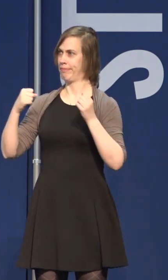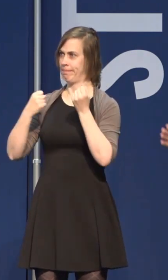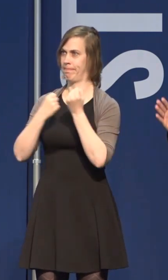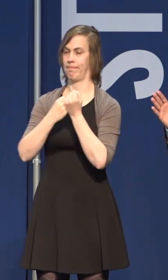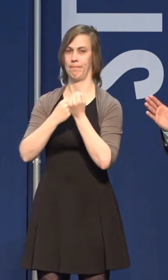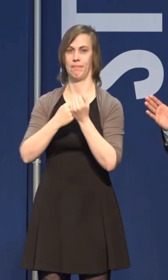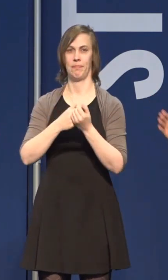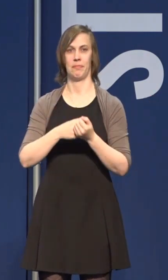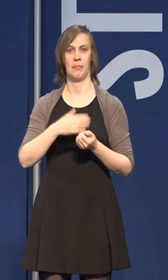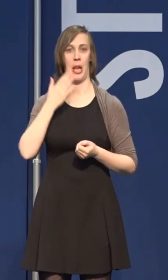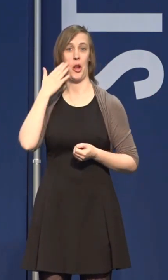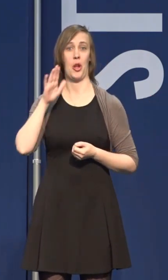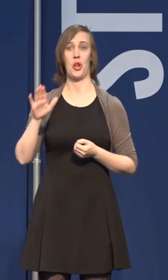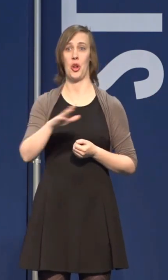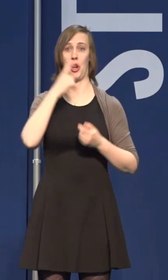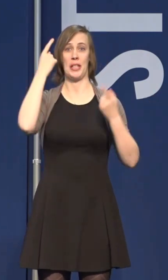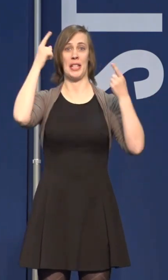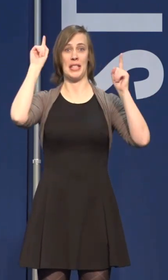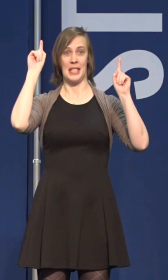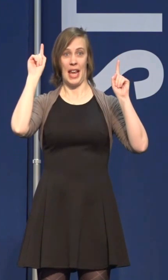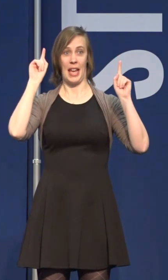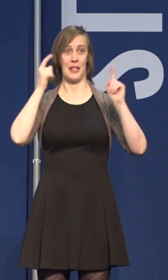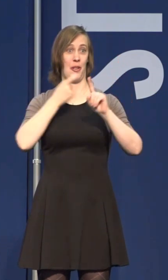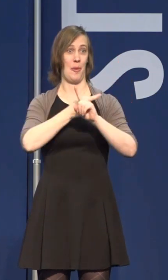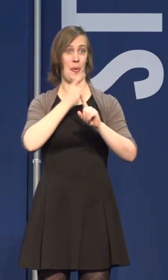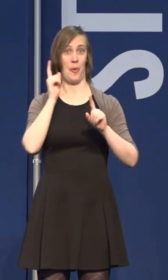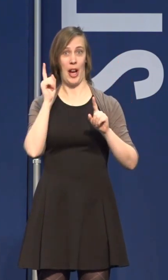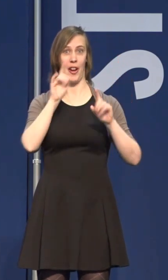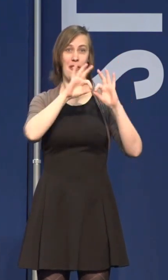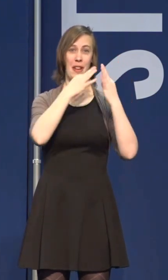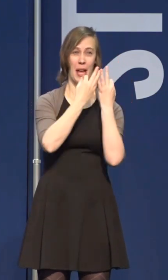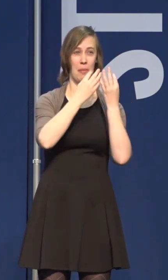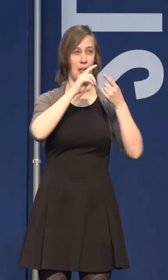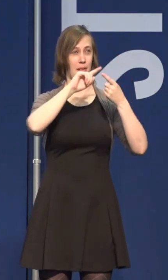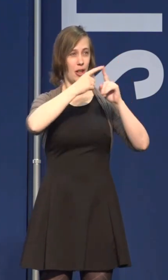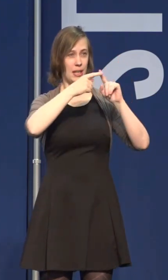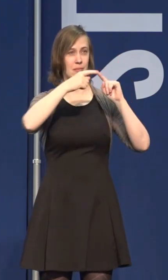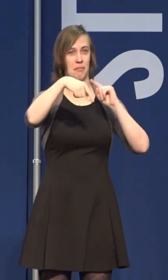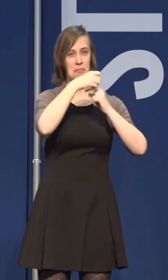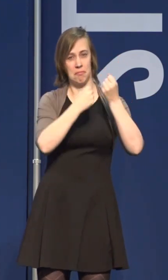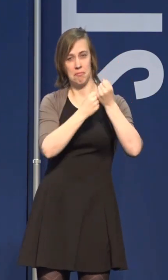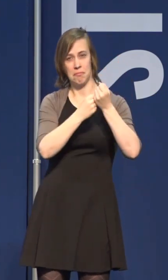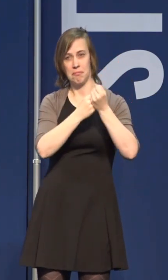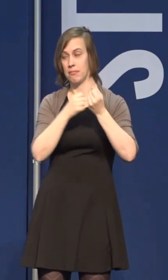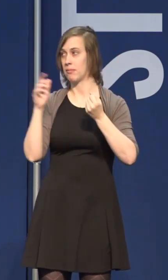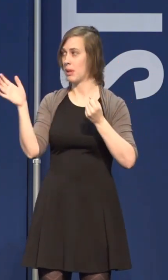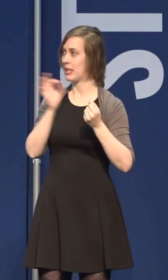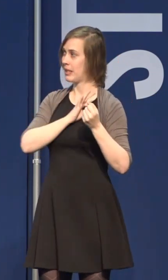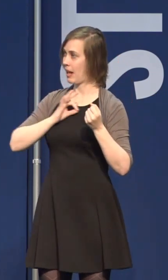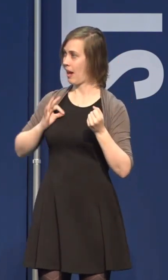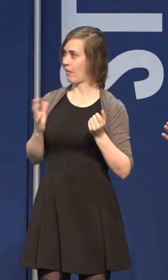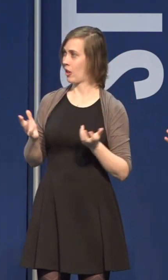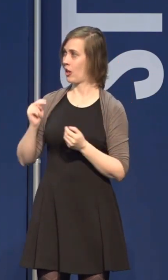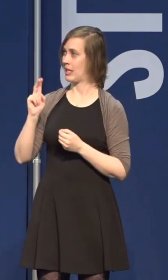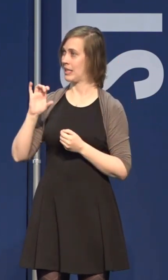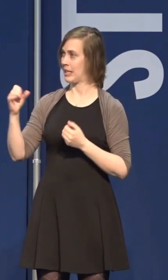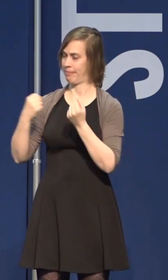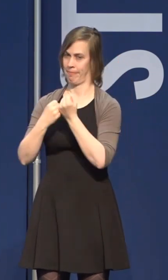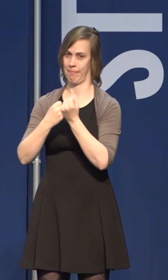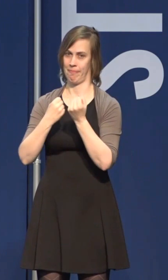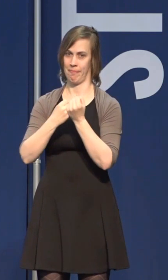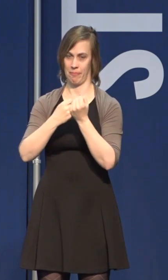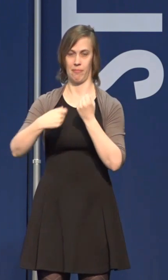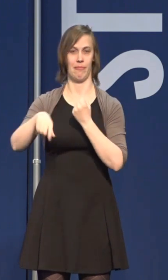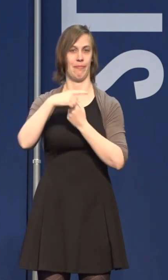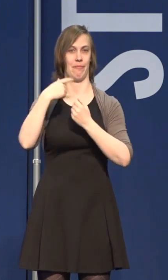know that you share with your faculty members and the staff of the NSCC, along with your parents and family members who helped you get here. And looking out, I know